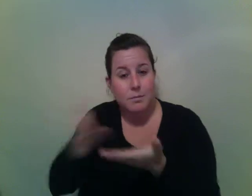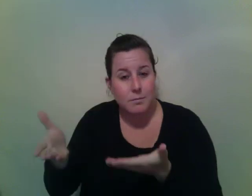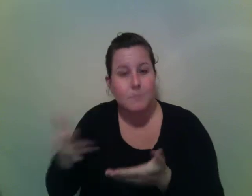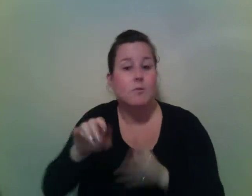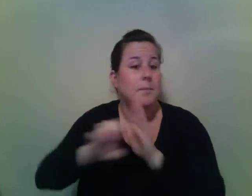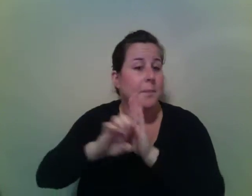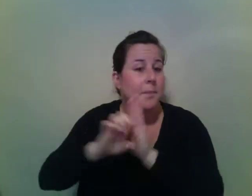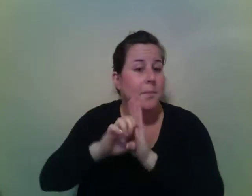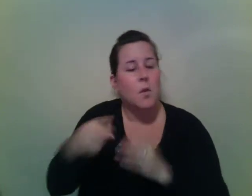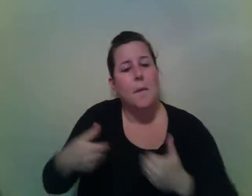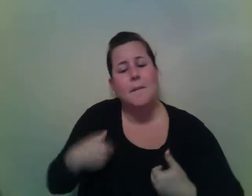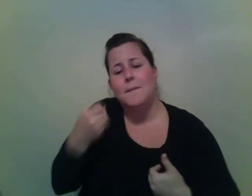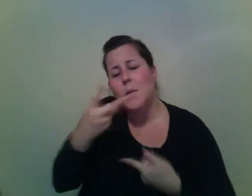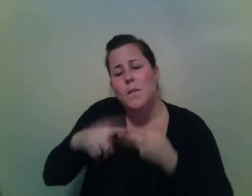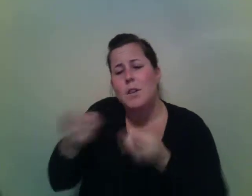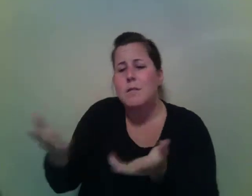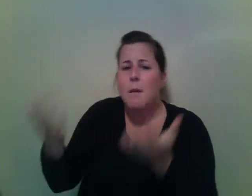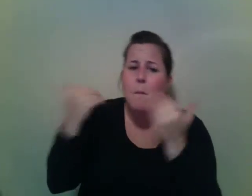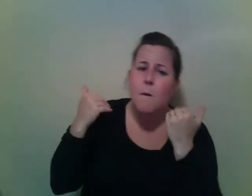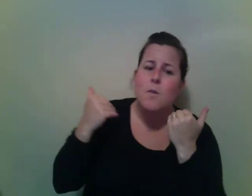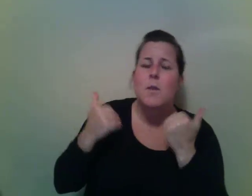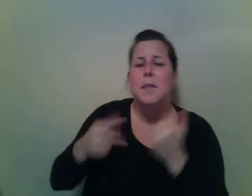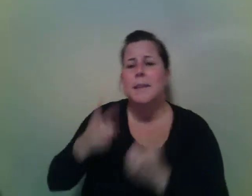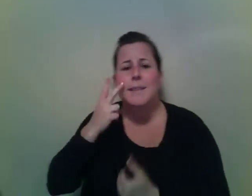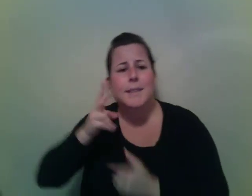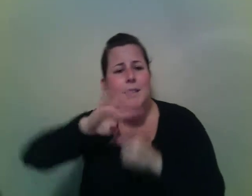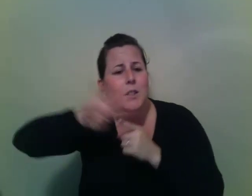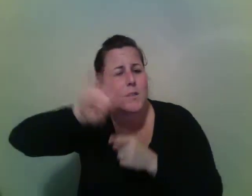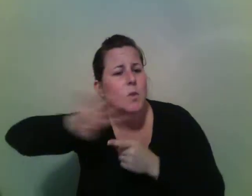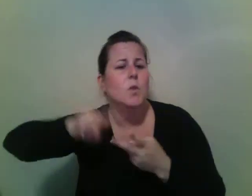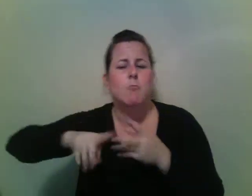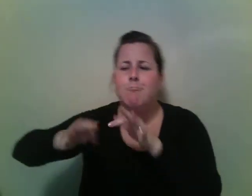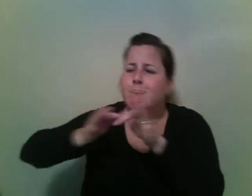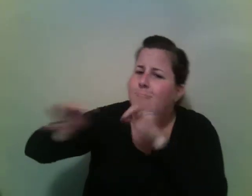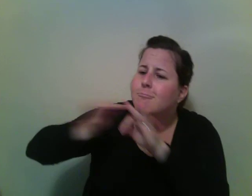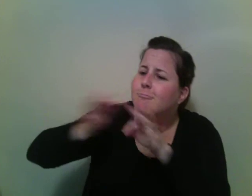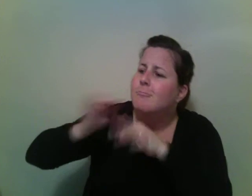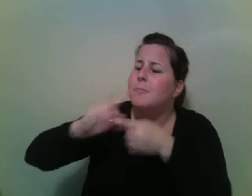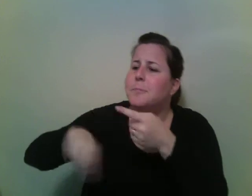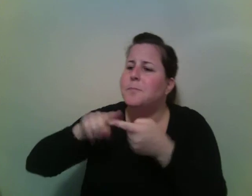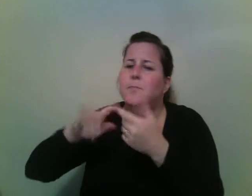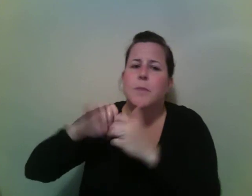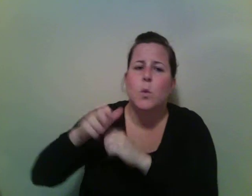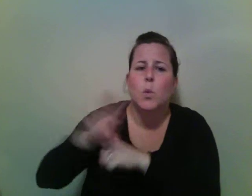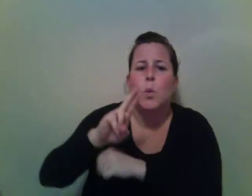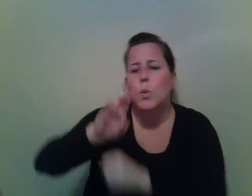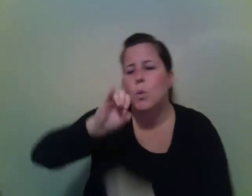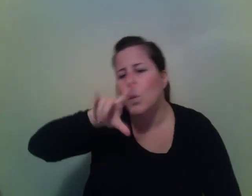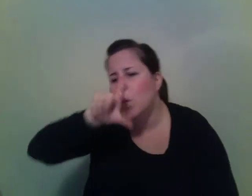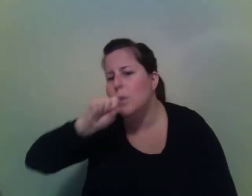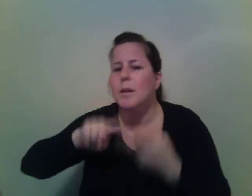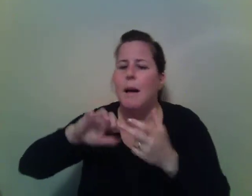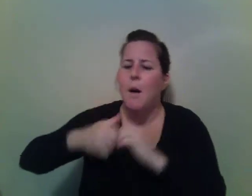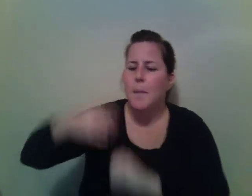you have a couple friends come over. They see your diffuser. You're telling them about how you've used the oils, how it's benefited your health.